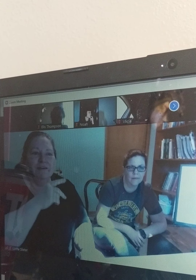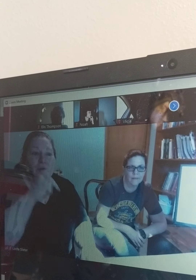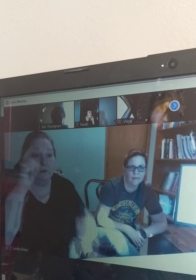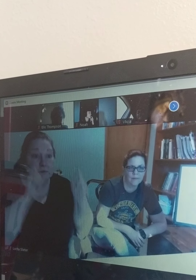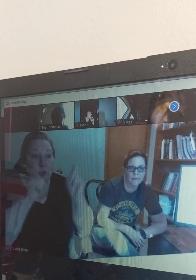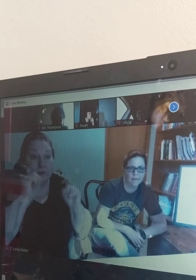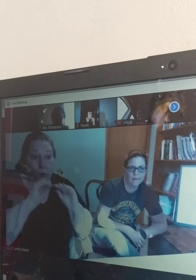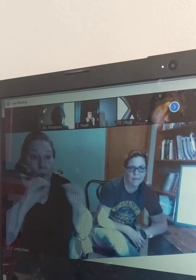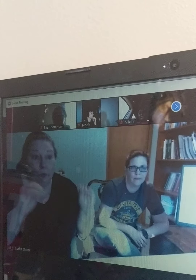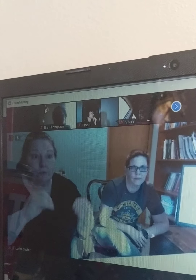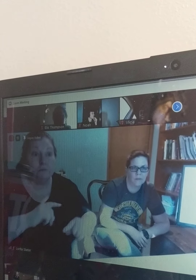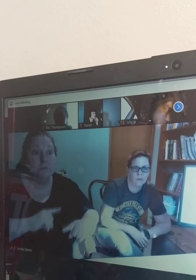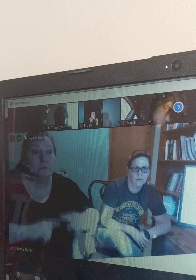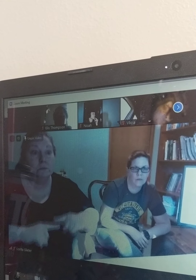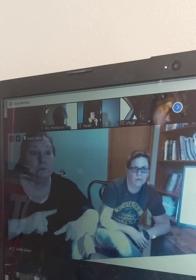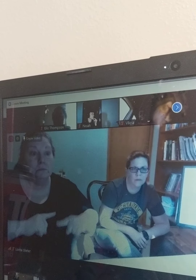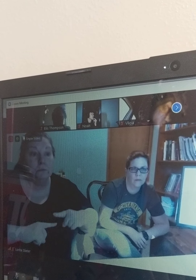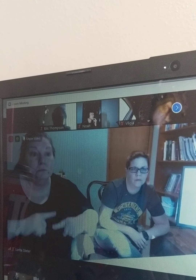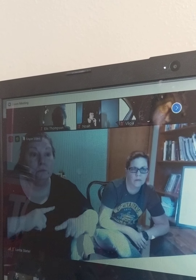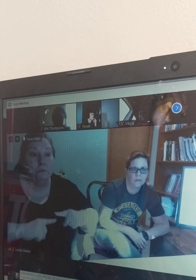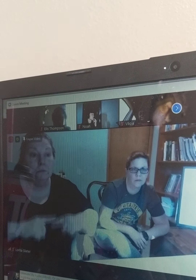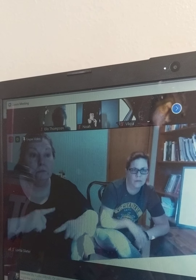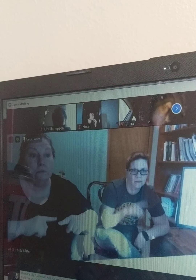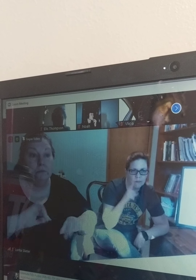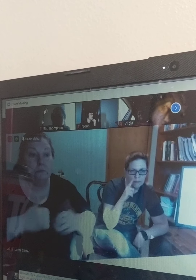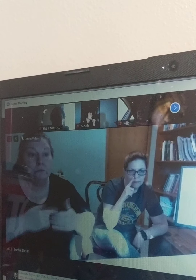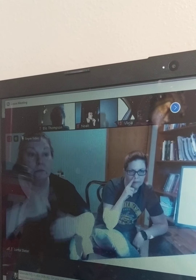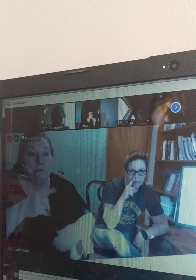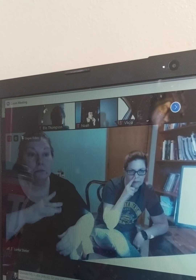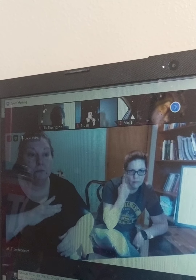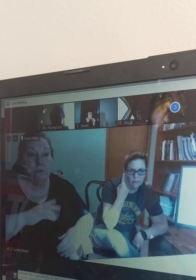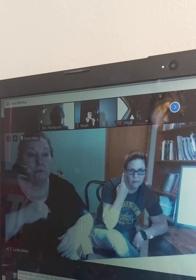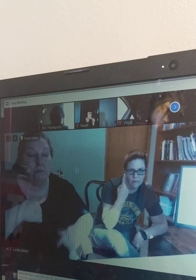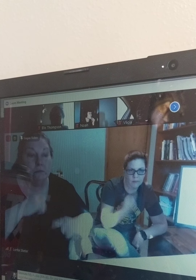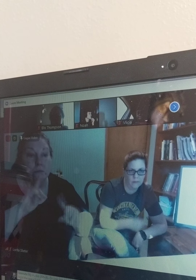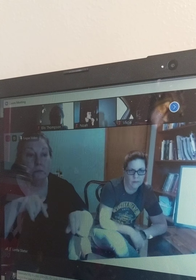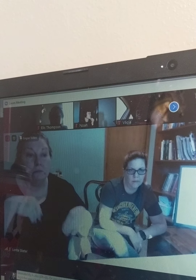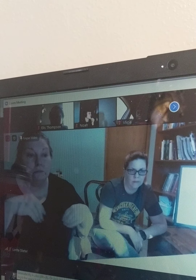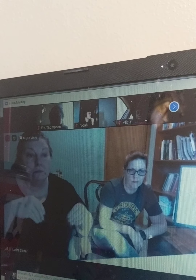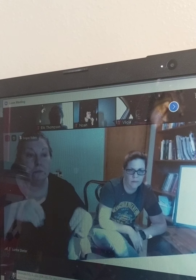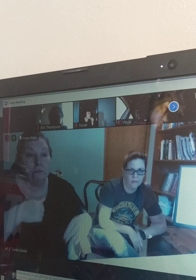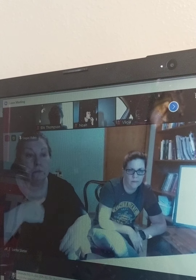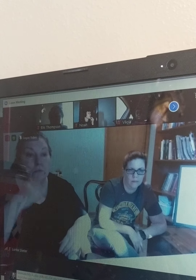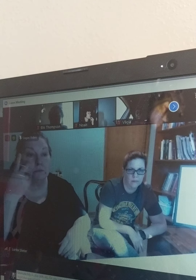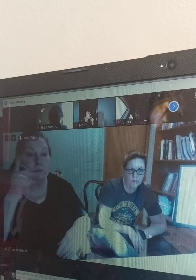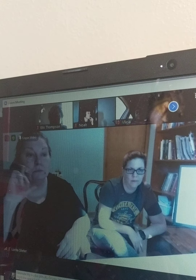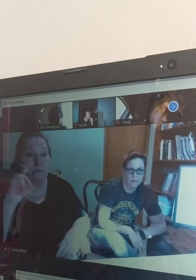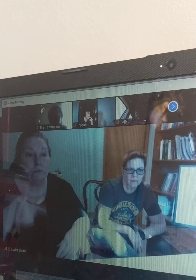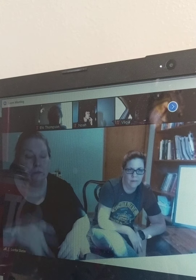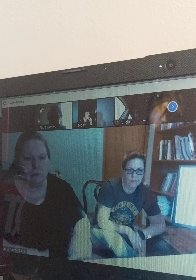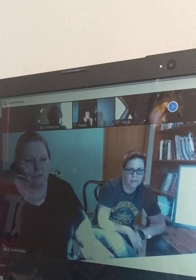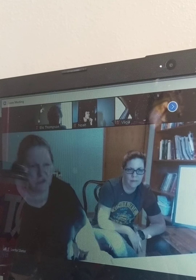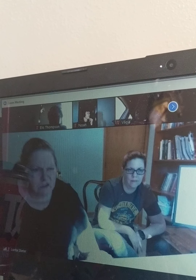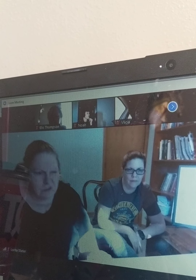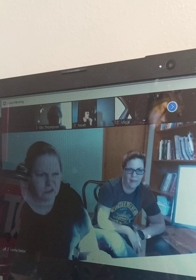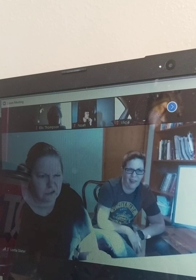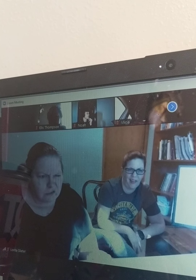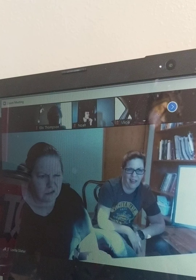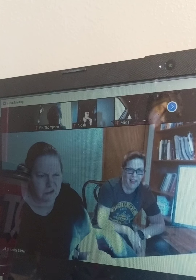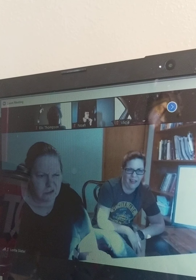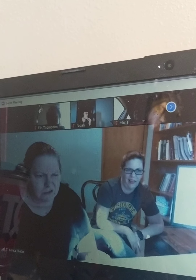deaf people as well. If you have a very flat affect on your face and you're signing, but you're not showing any expression at